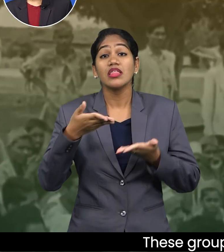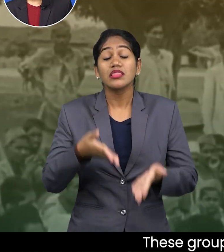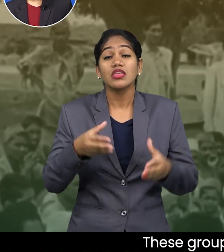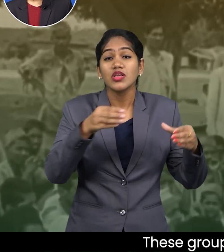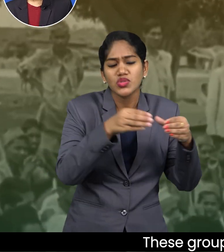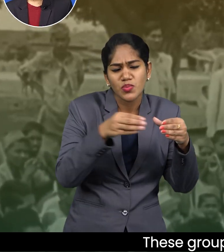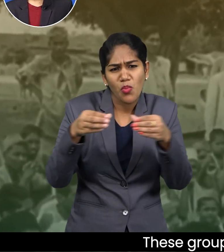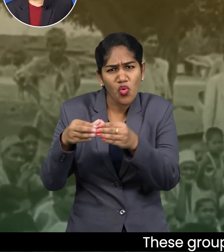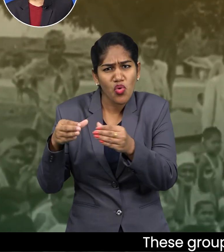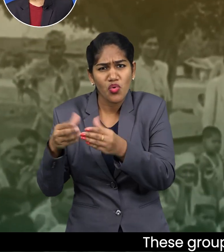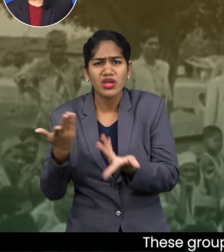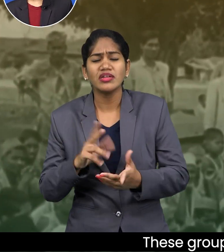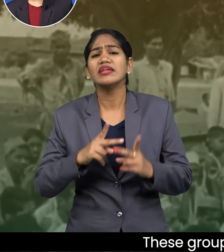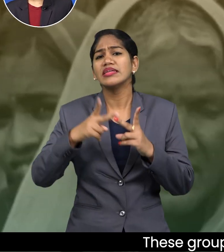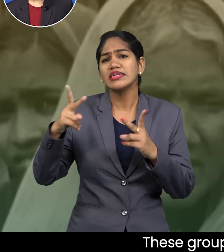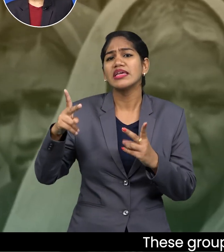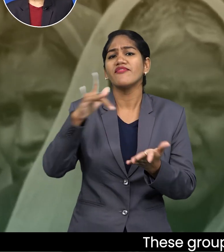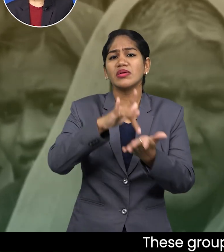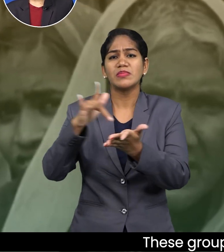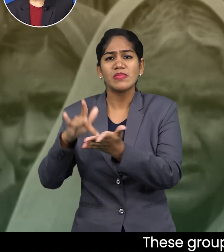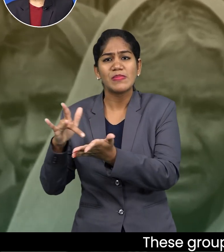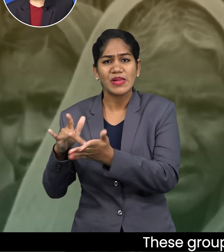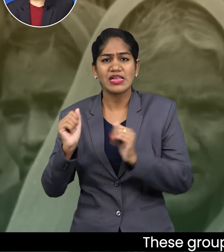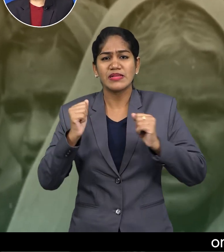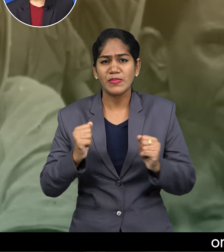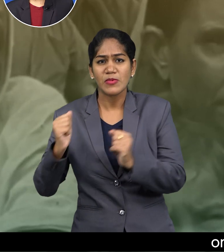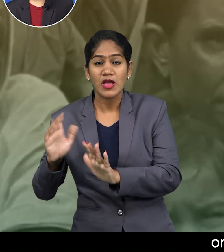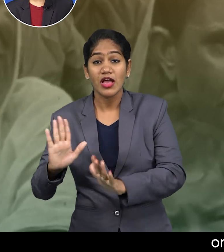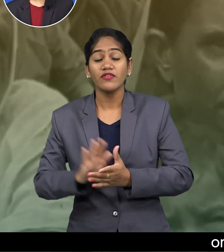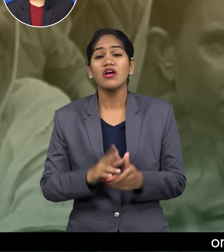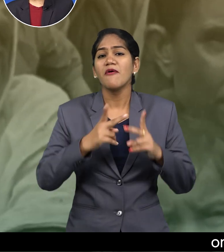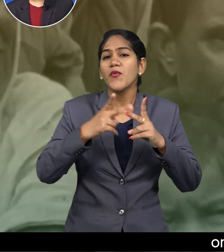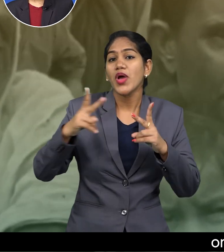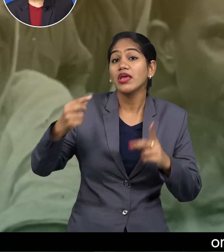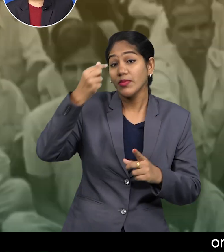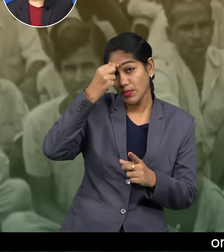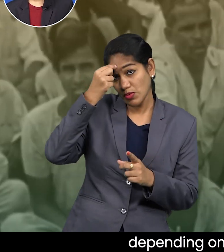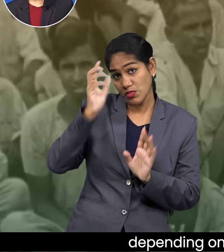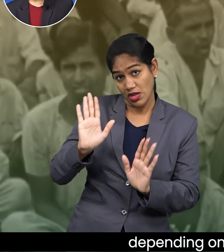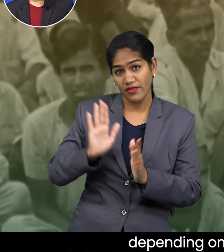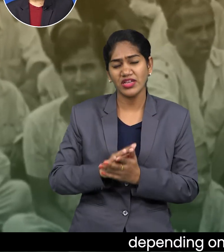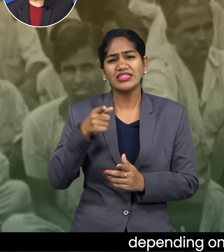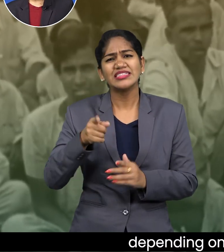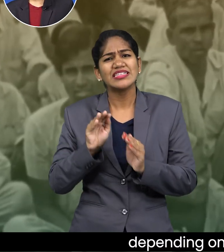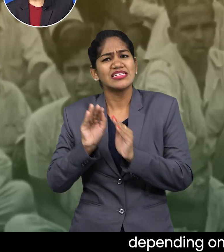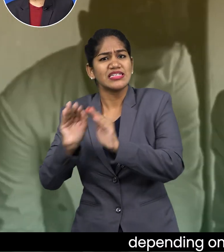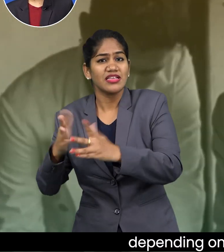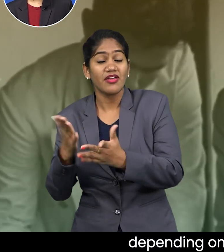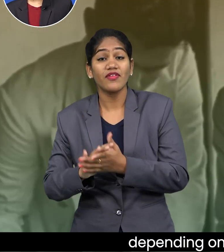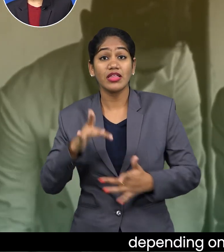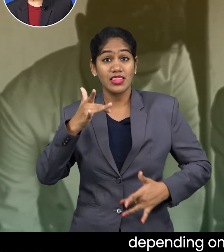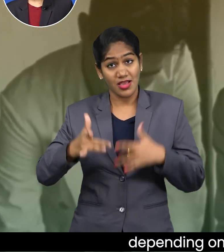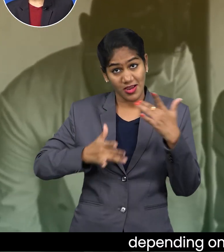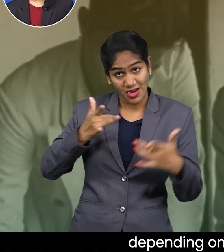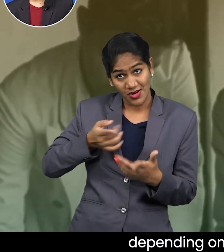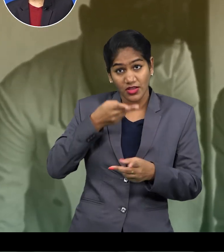These groups took different positions on various issues depending on the interest